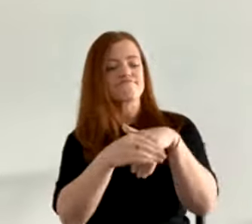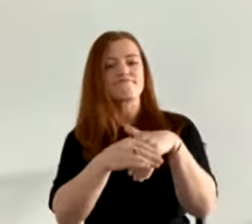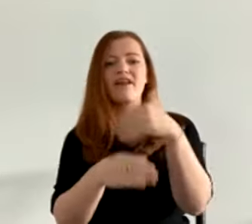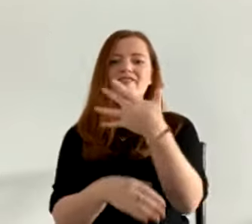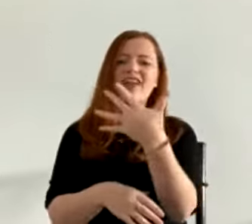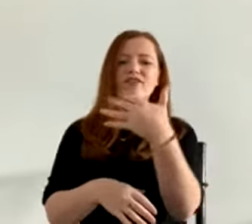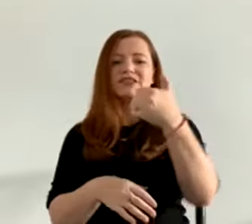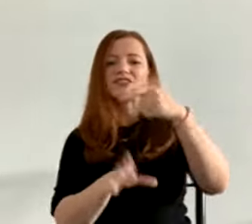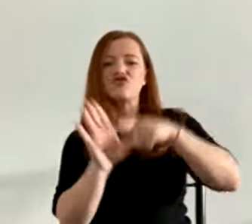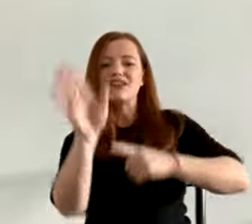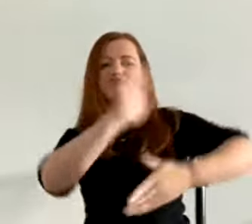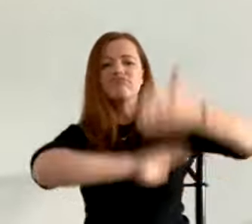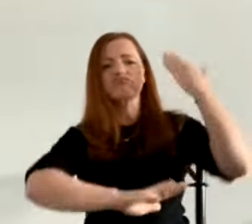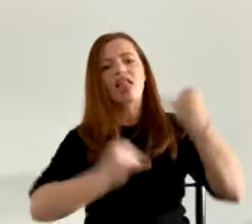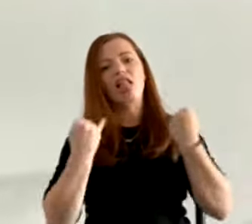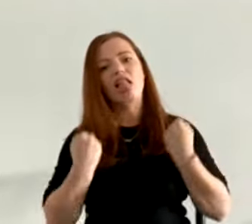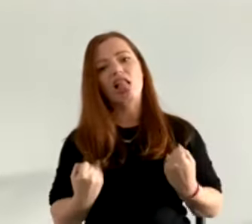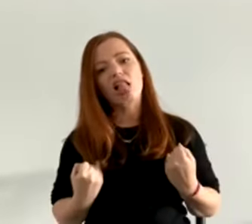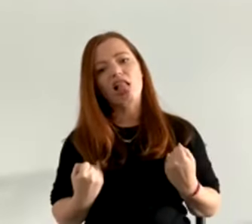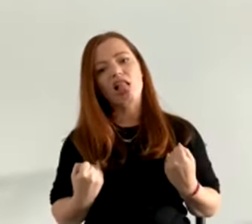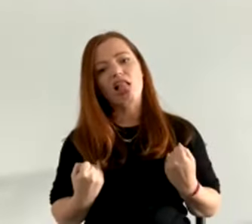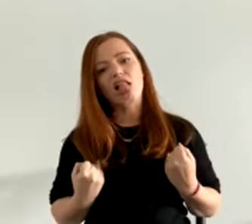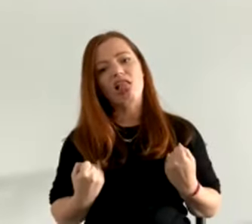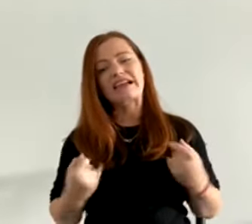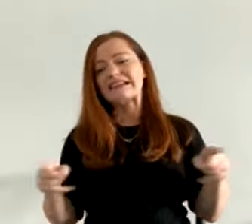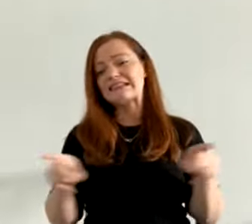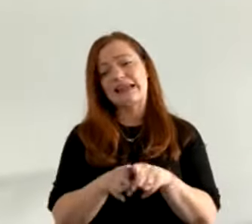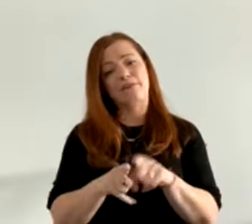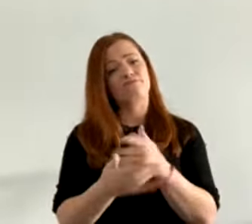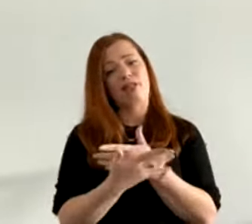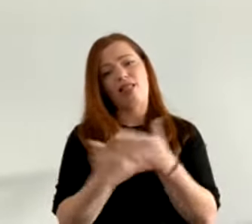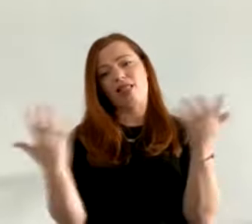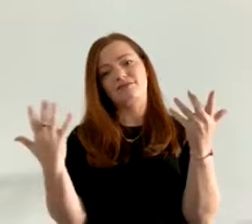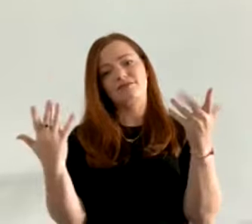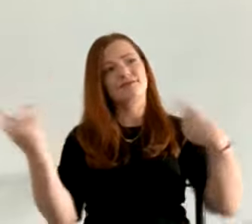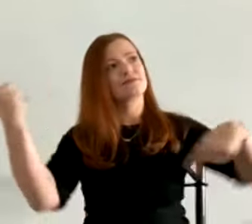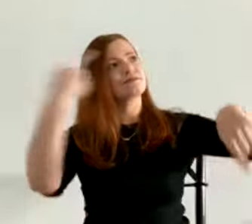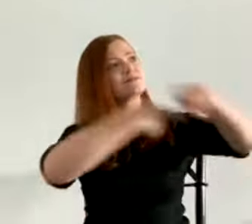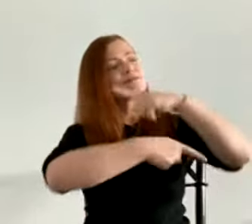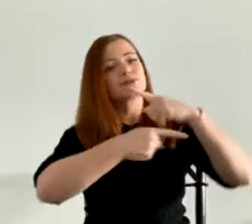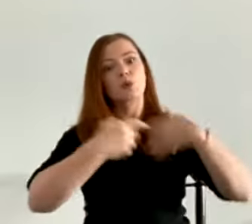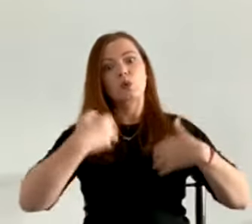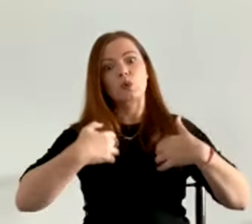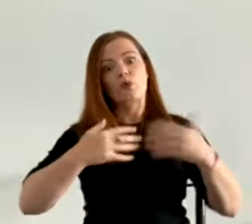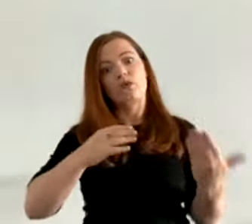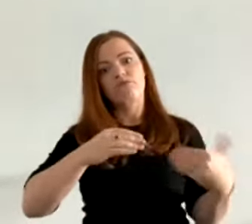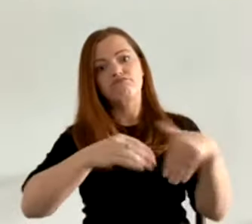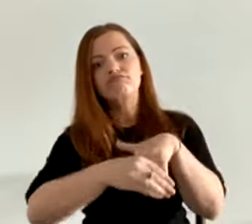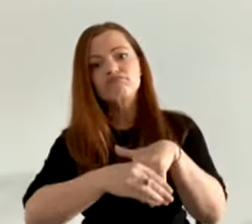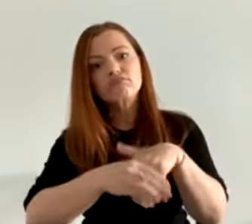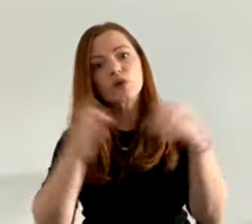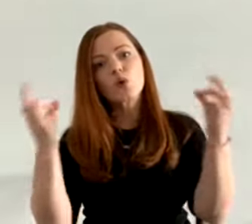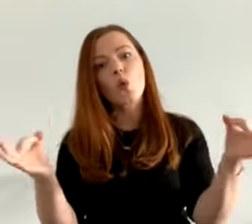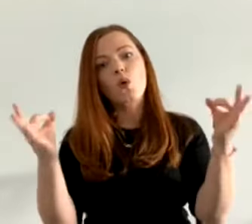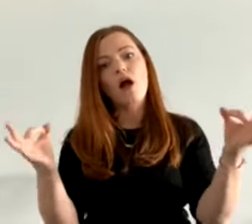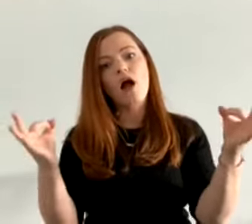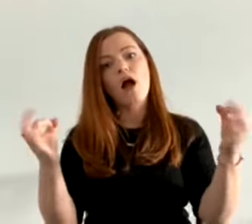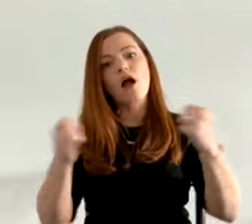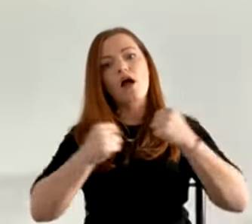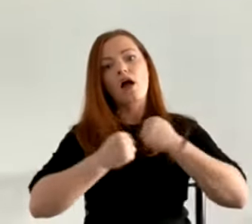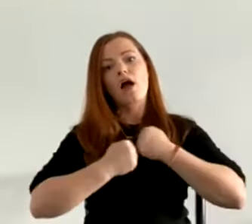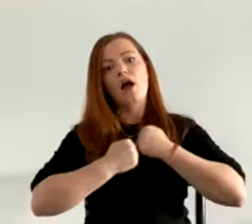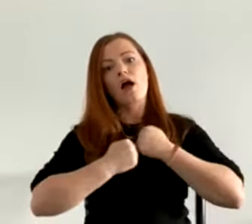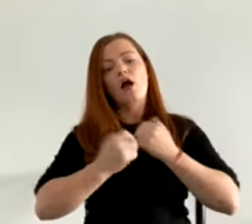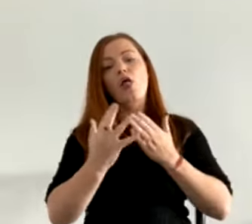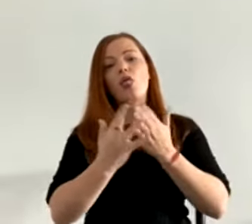when I was unwell. And like a lot of people who come across yoga, I came across via Yoga with